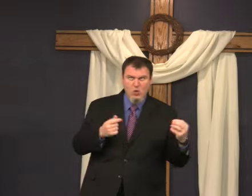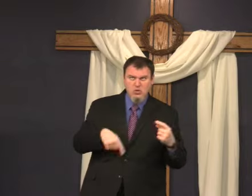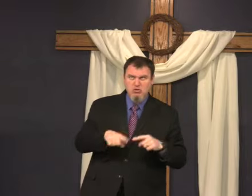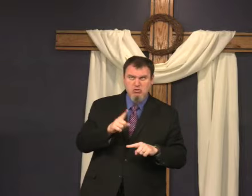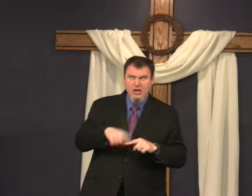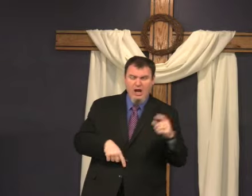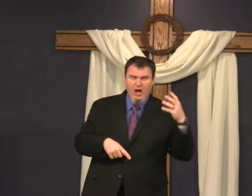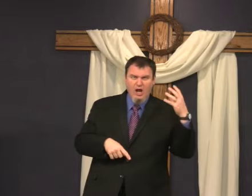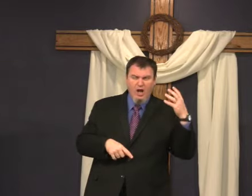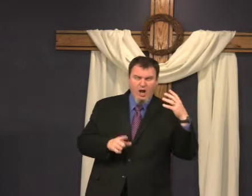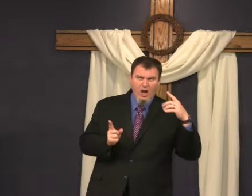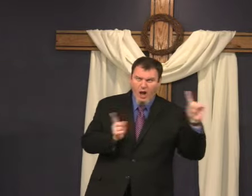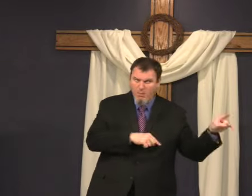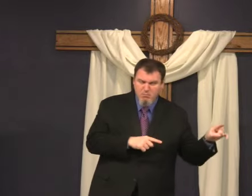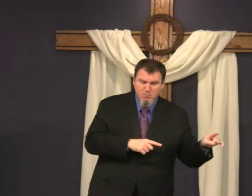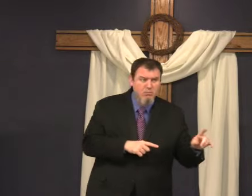Because he said, where I go, you can't come.